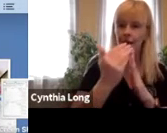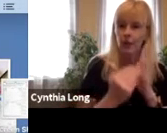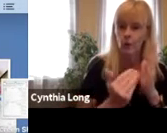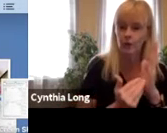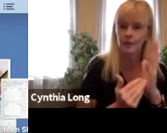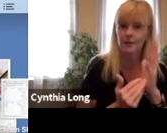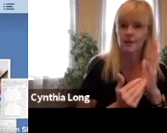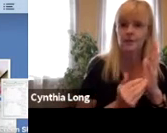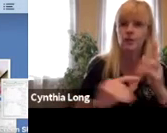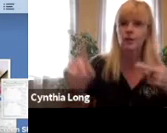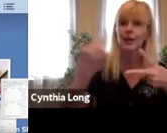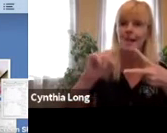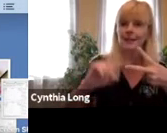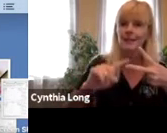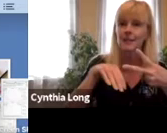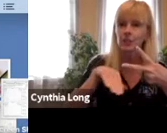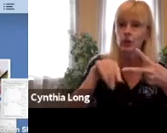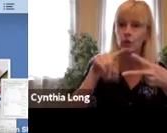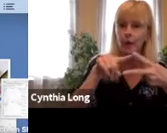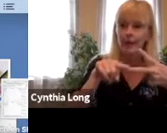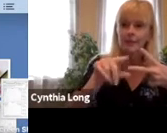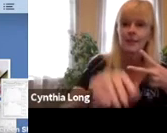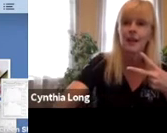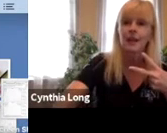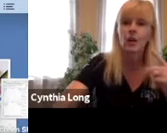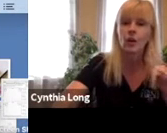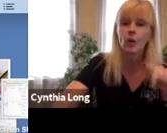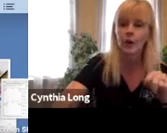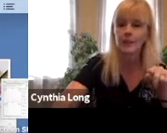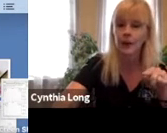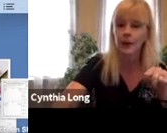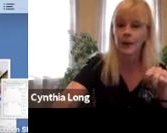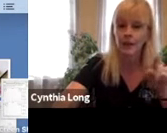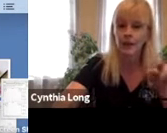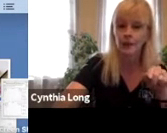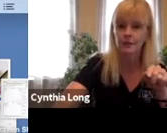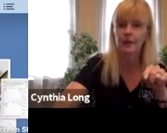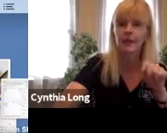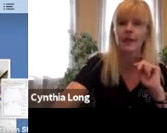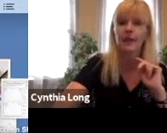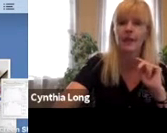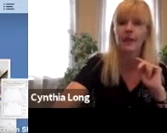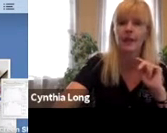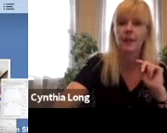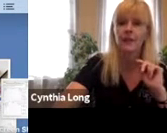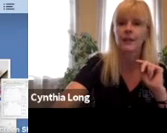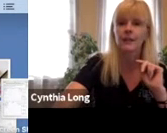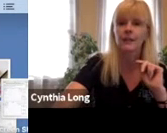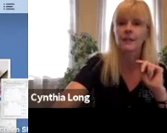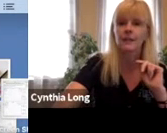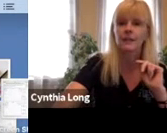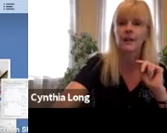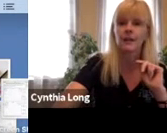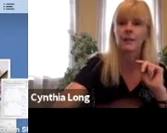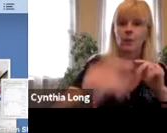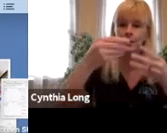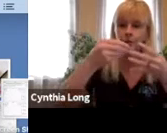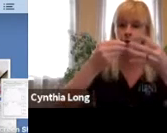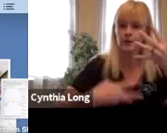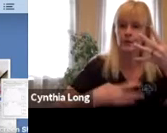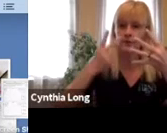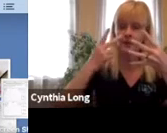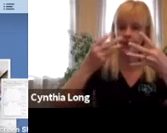says online courses. You can access it in two ways. One is right here. The other is